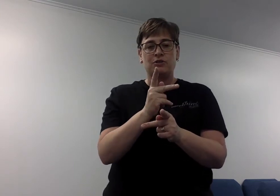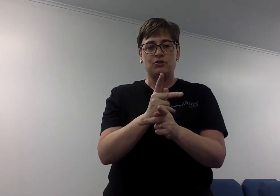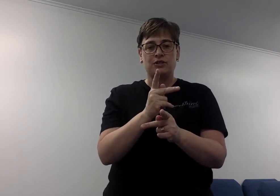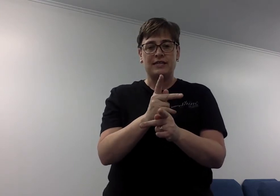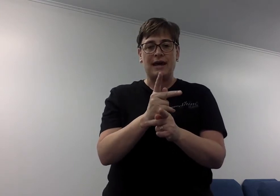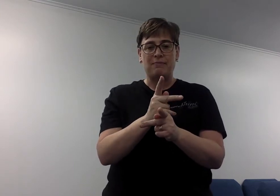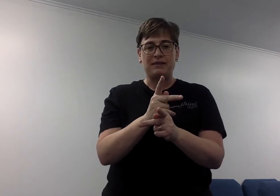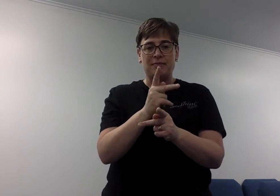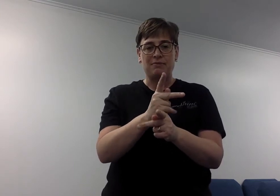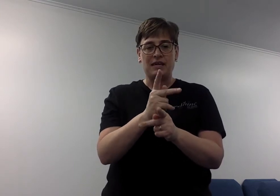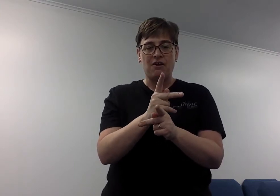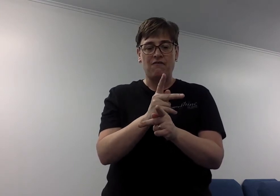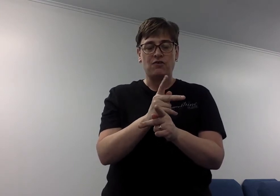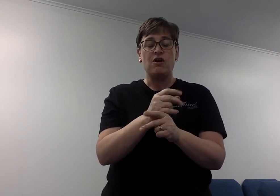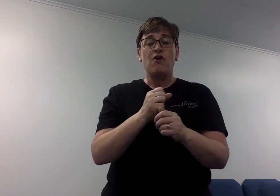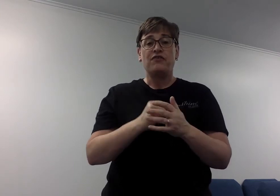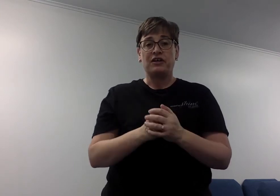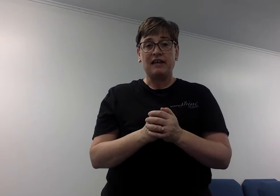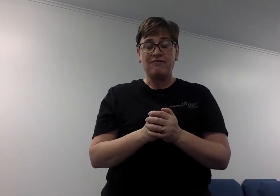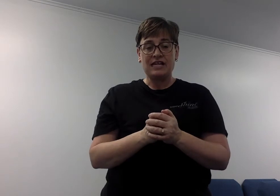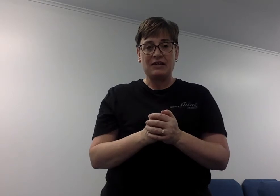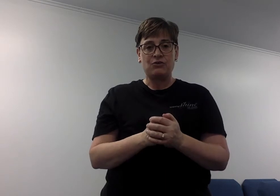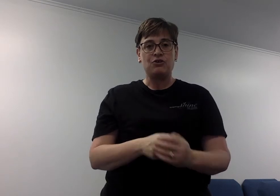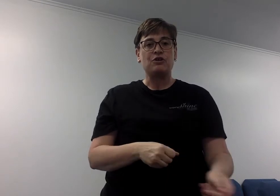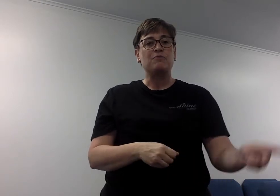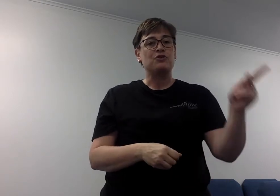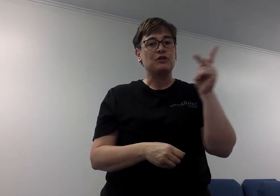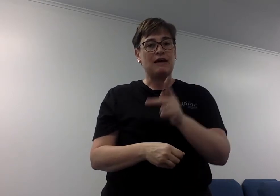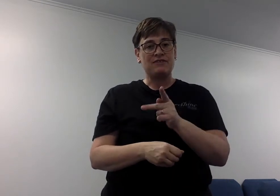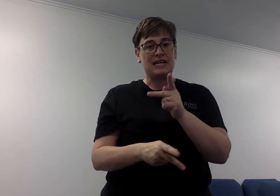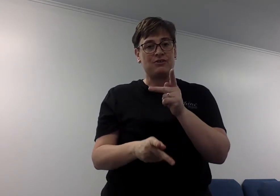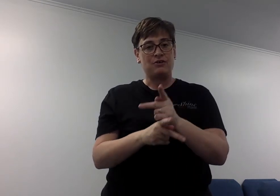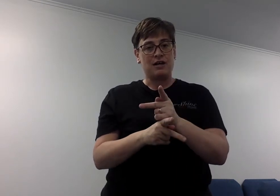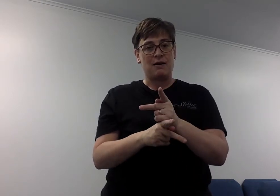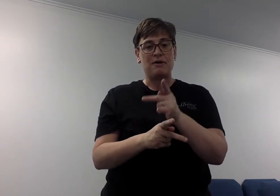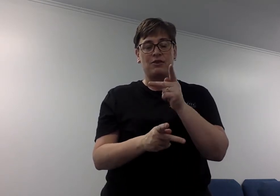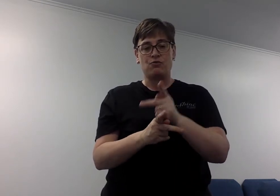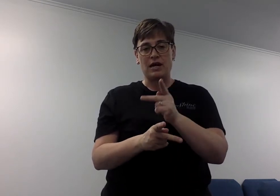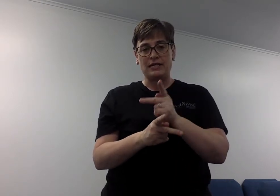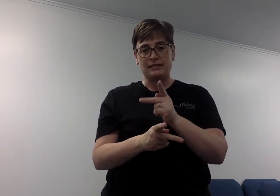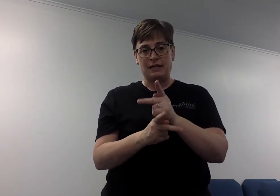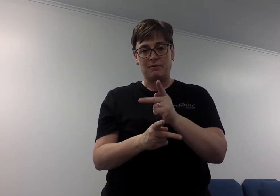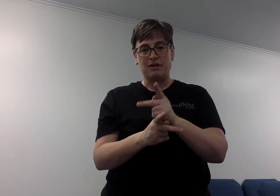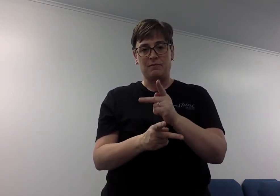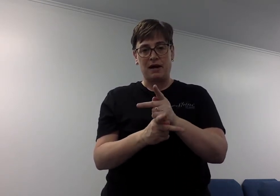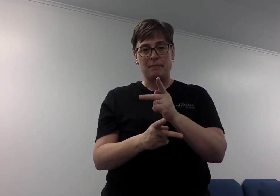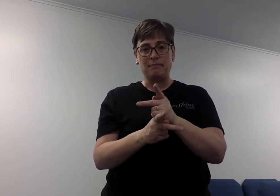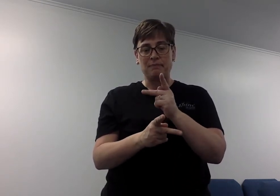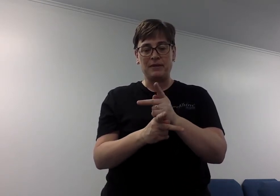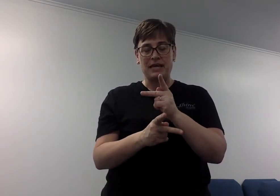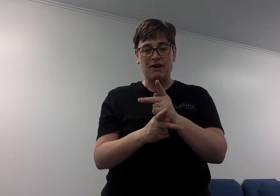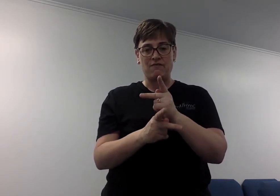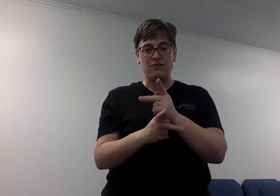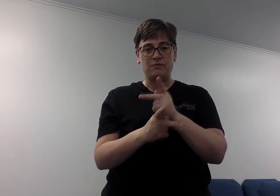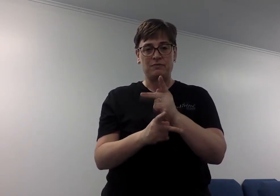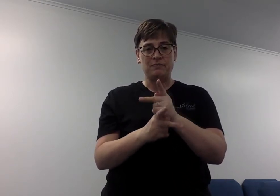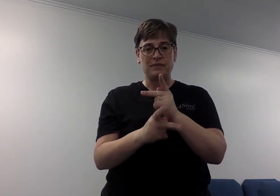just tapping them. Be careful. For a left-hander, you're going to put your left hand on top, and the right is going to be on the bottom. Be careful. Be